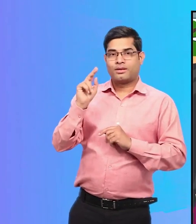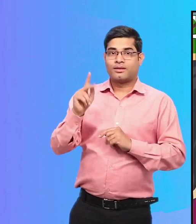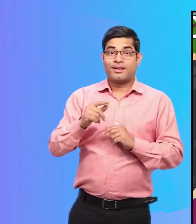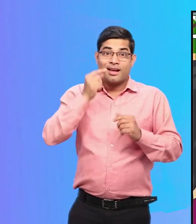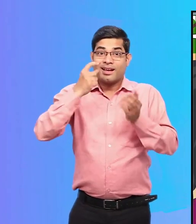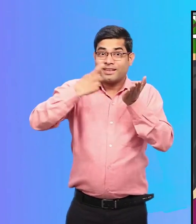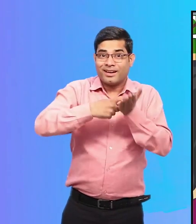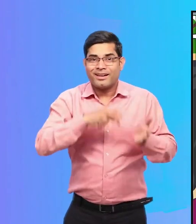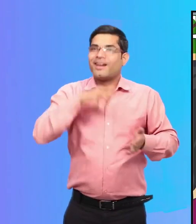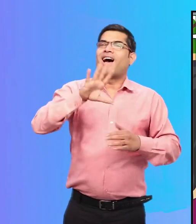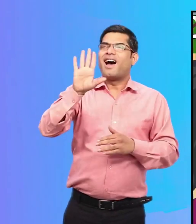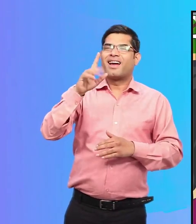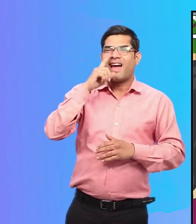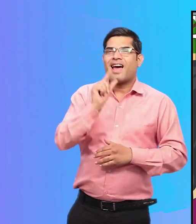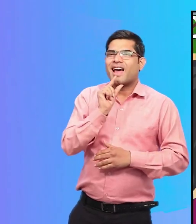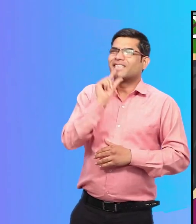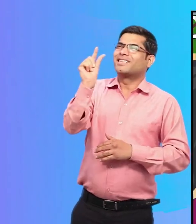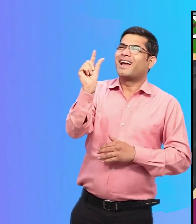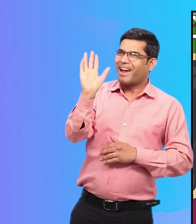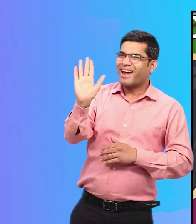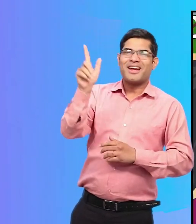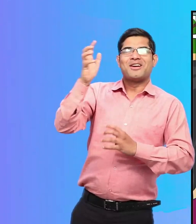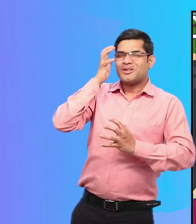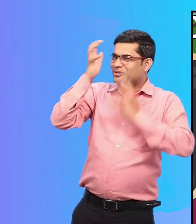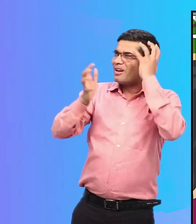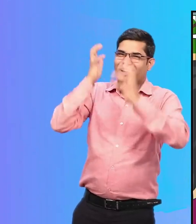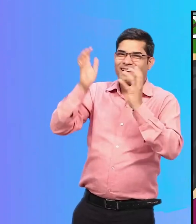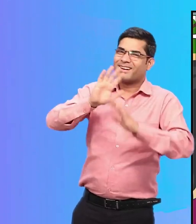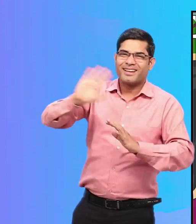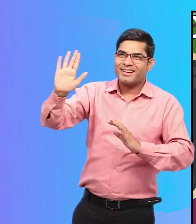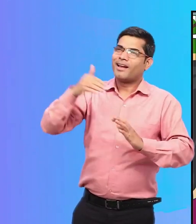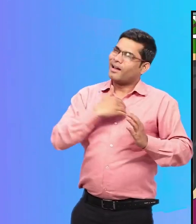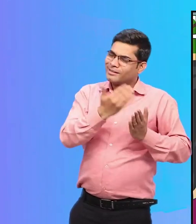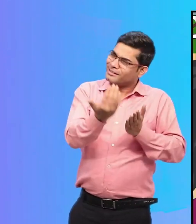Rohan jumps in to say, Don't worry, auntie. Priya is in safe hands.